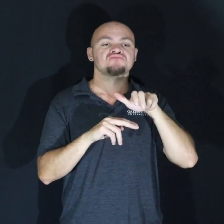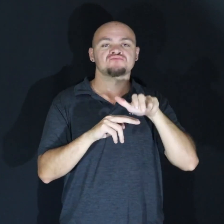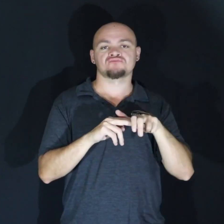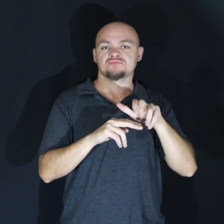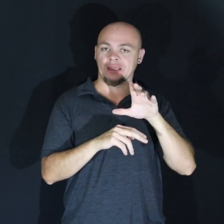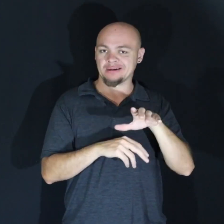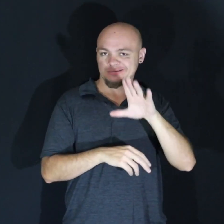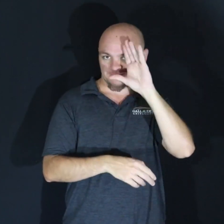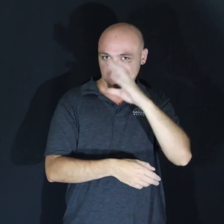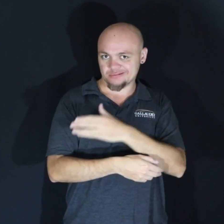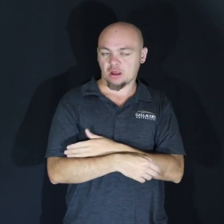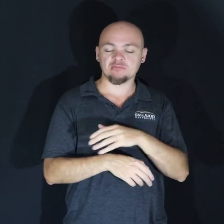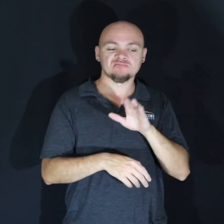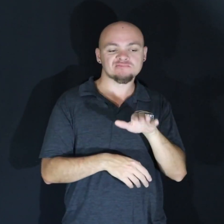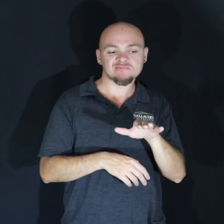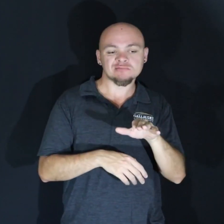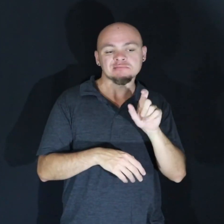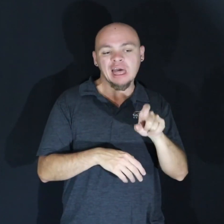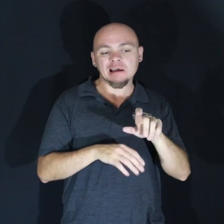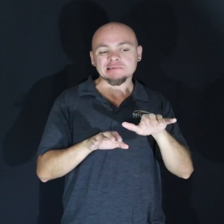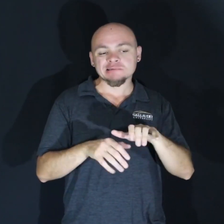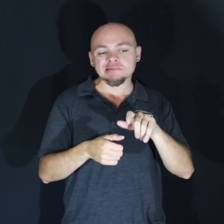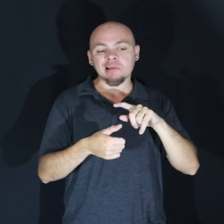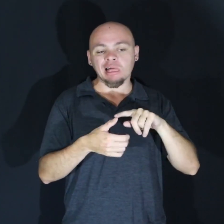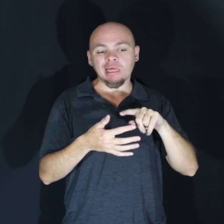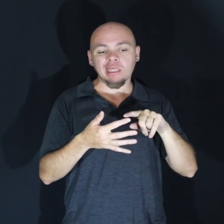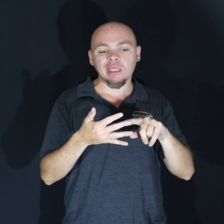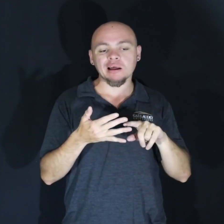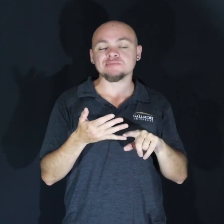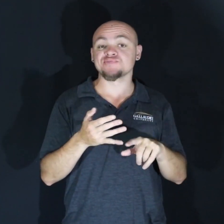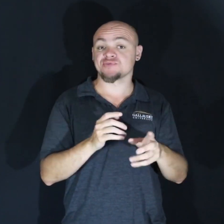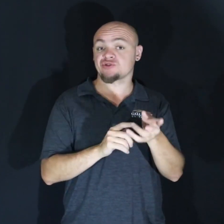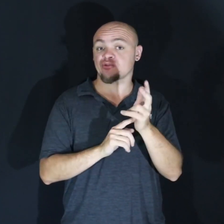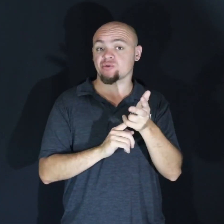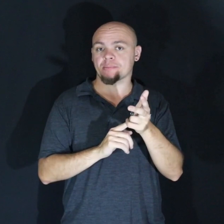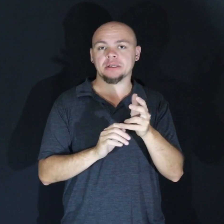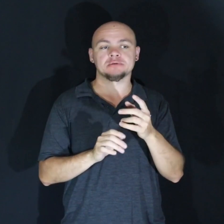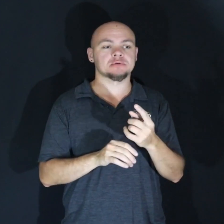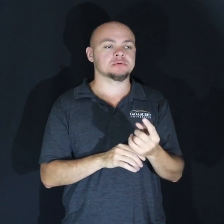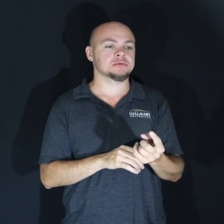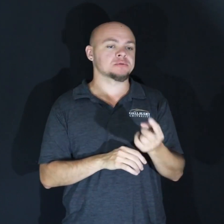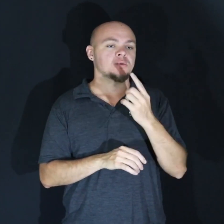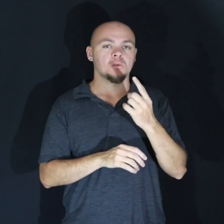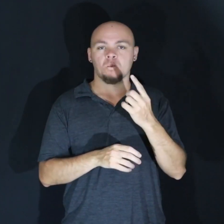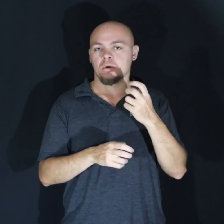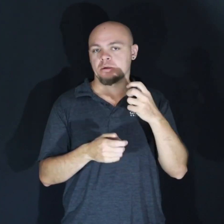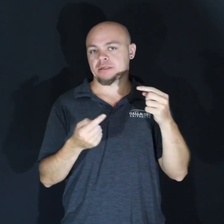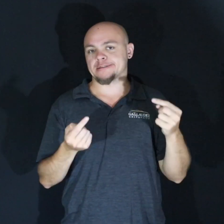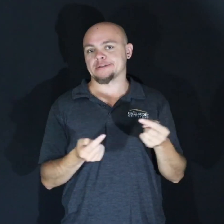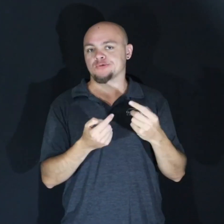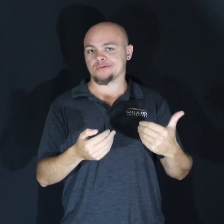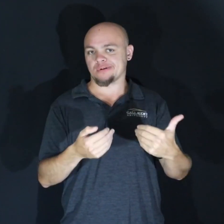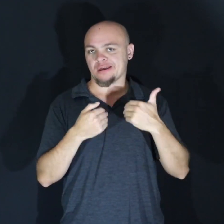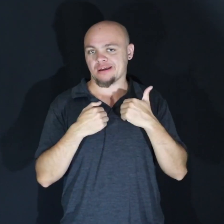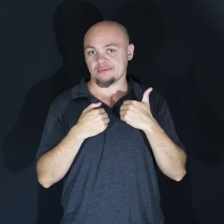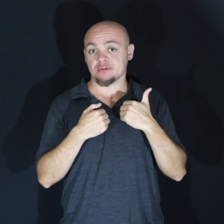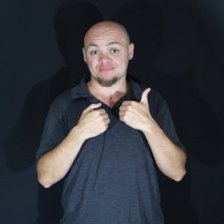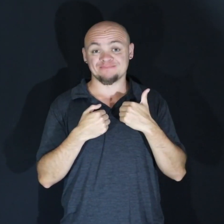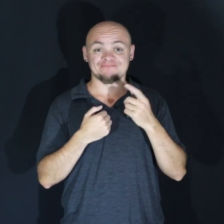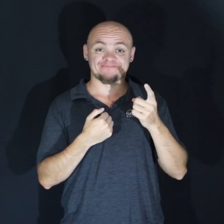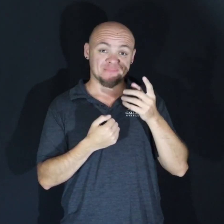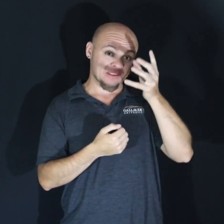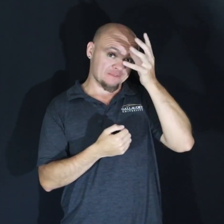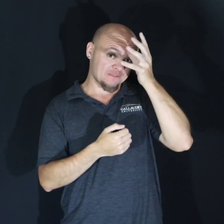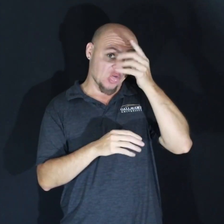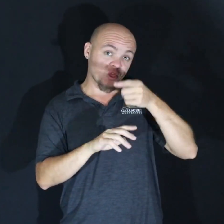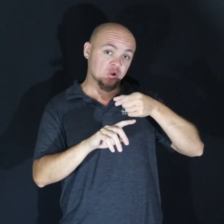son and started telling him what to do. Within 3 minutes, we had the one and only injury of the day. And yes, it was the father who'd